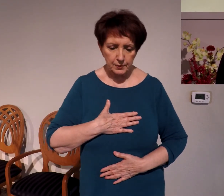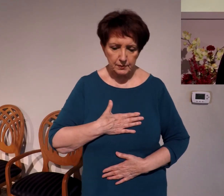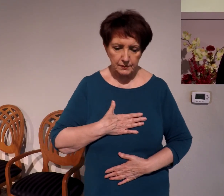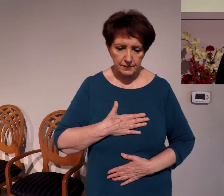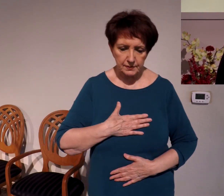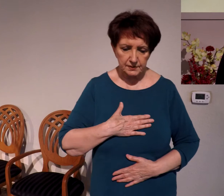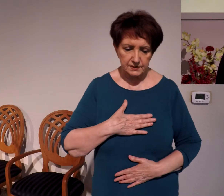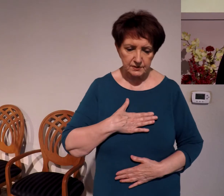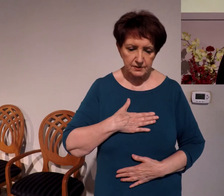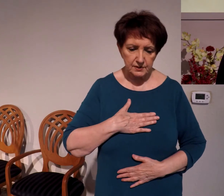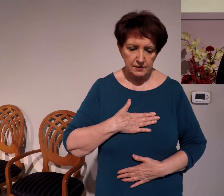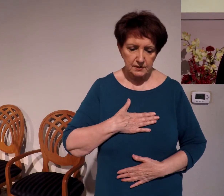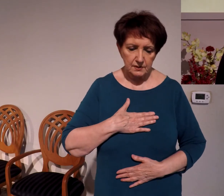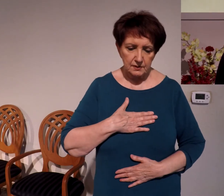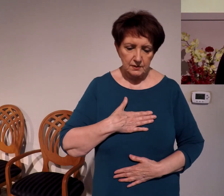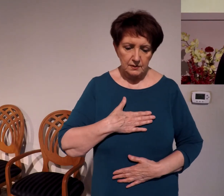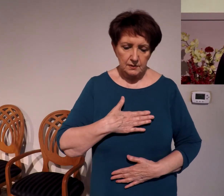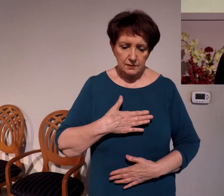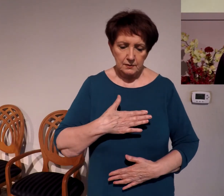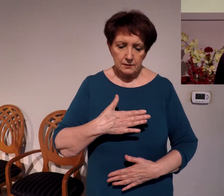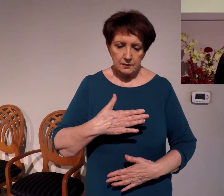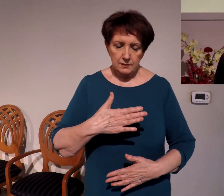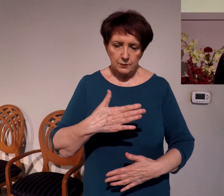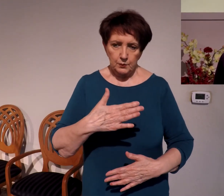So we breathe into the heart.